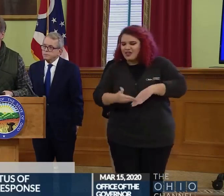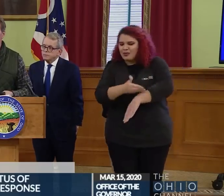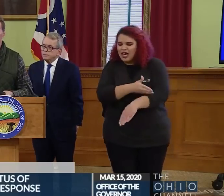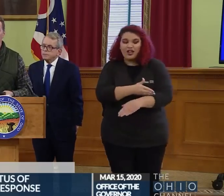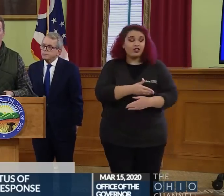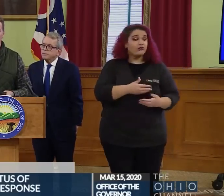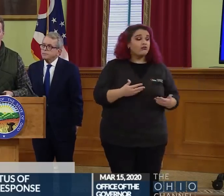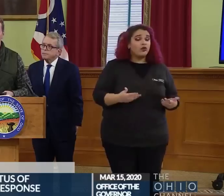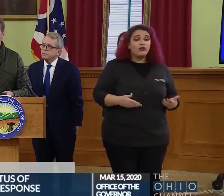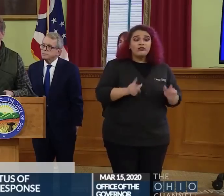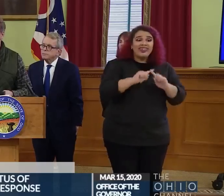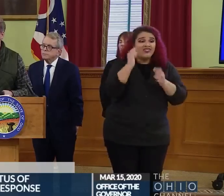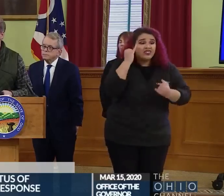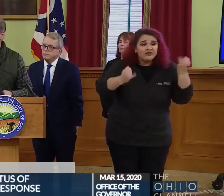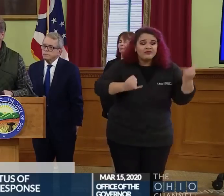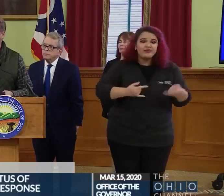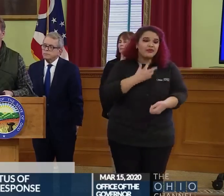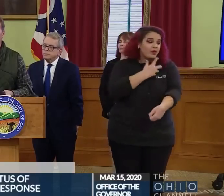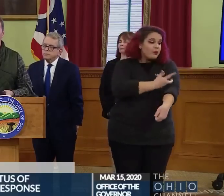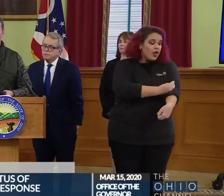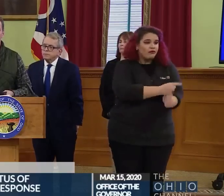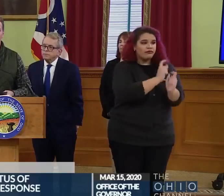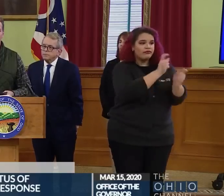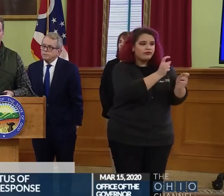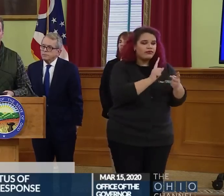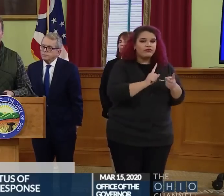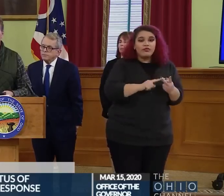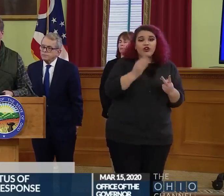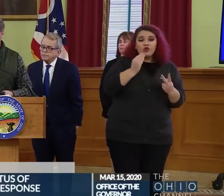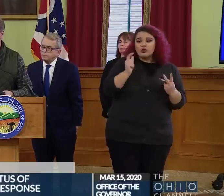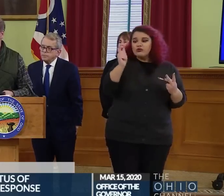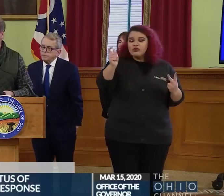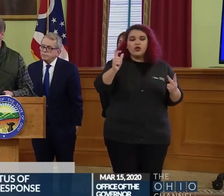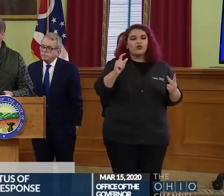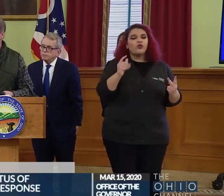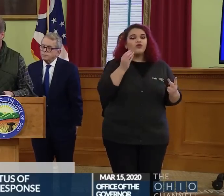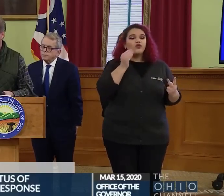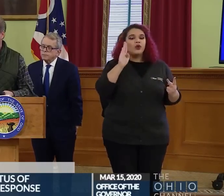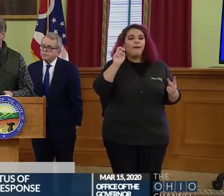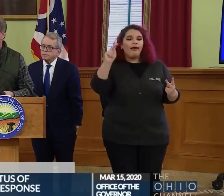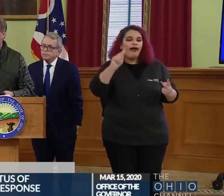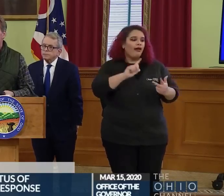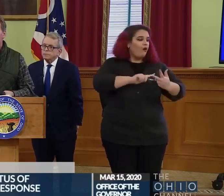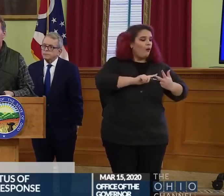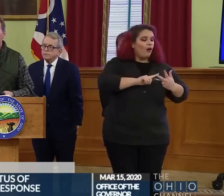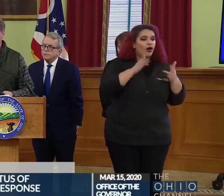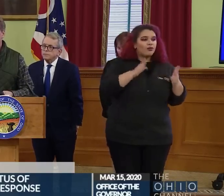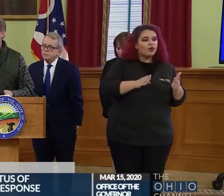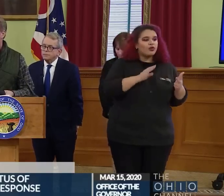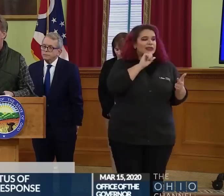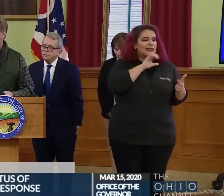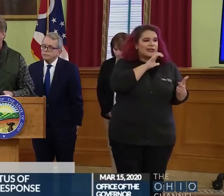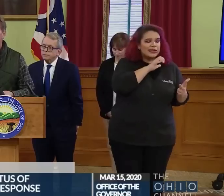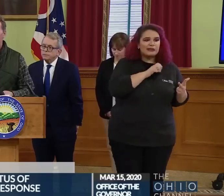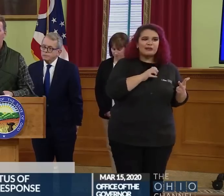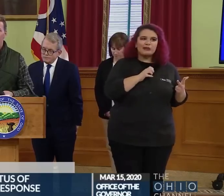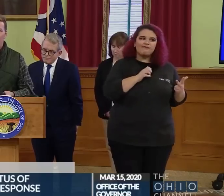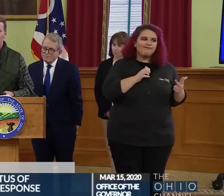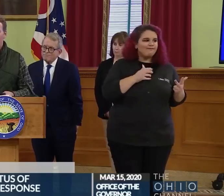Cross, whether it's dropping off some food at the food bank, whether it's dropping off a meal to an elderly person who may not, go out to one of